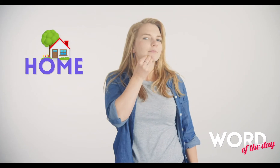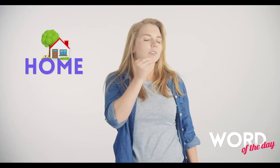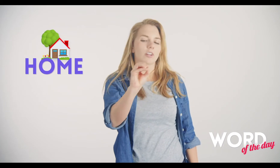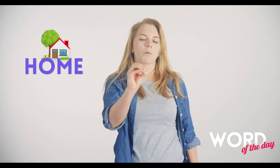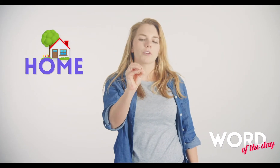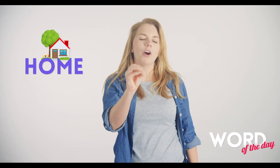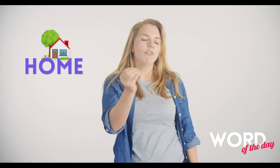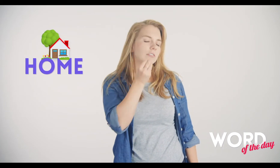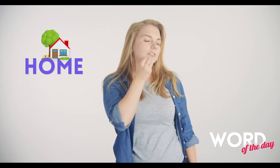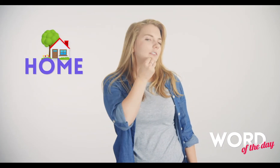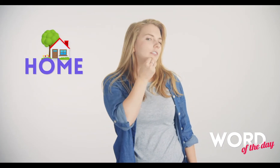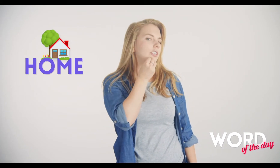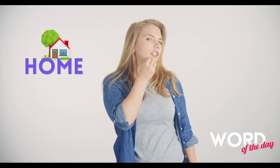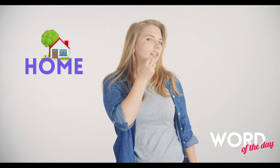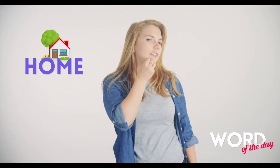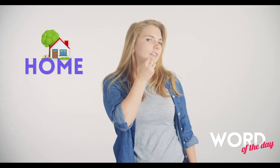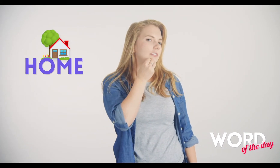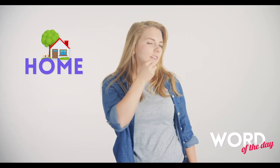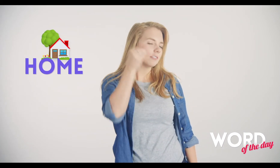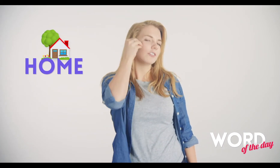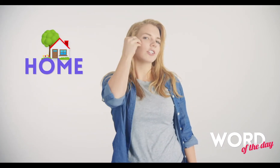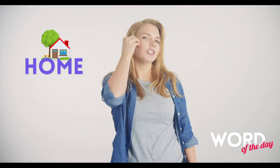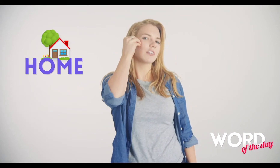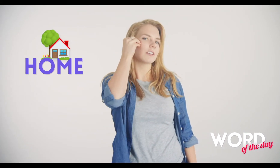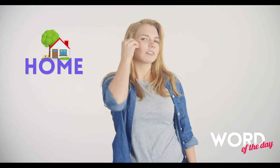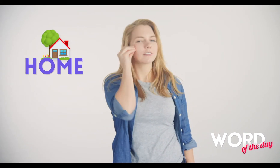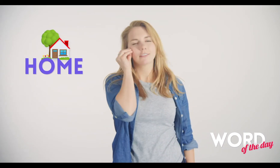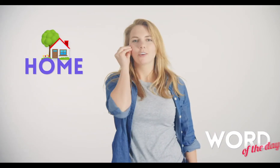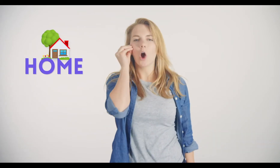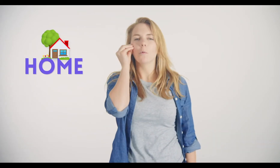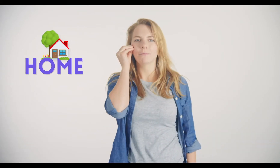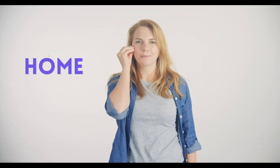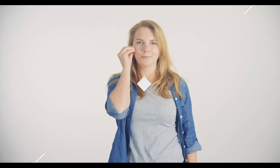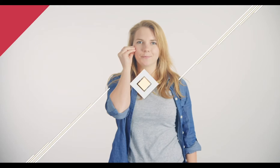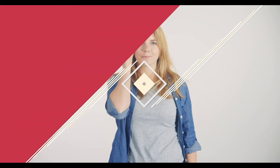Start with an O, to your chin, to your cheek. Home.